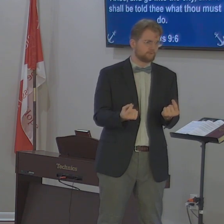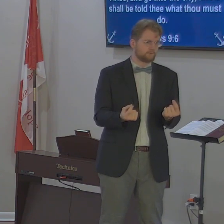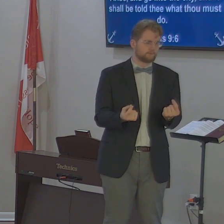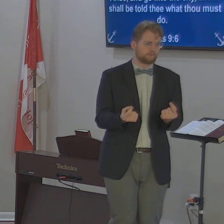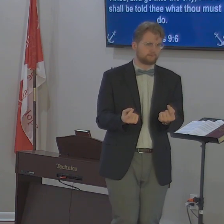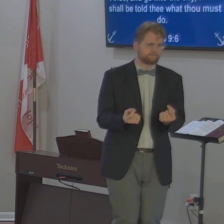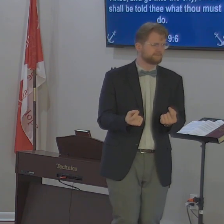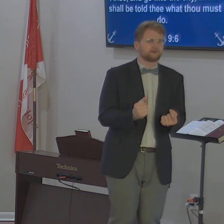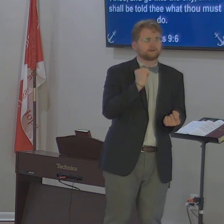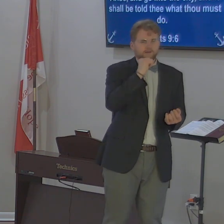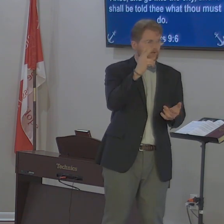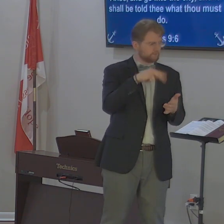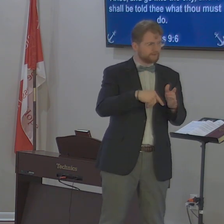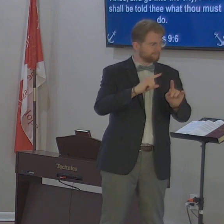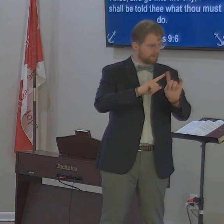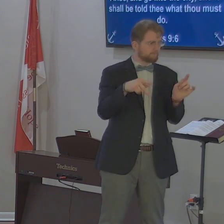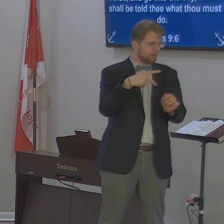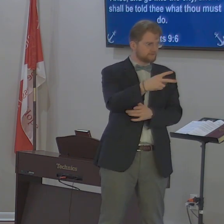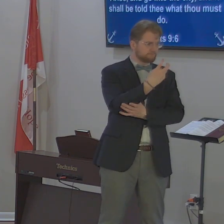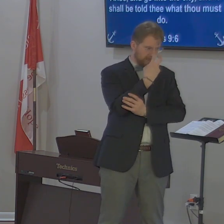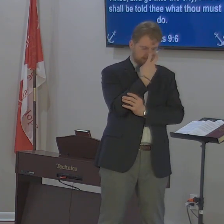Now we're not going to read it, but he's blind.